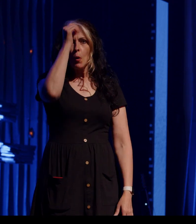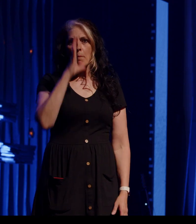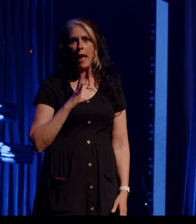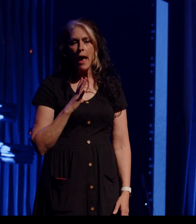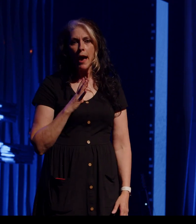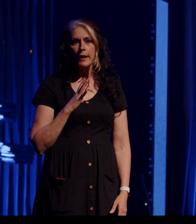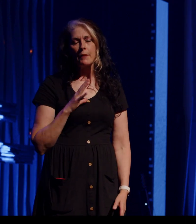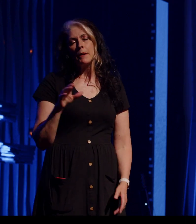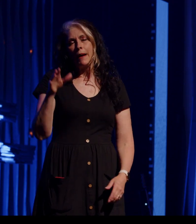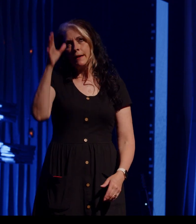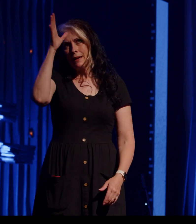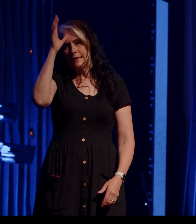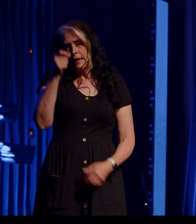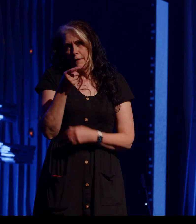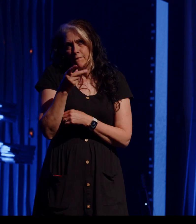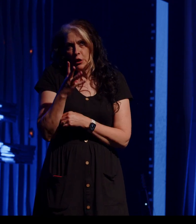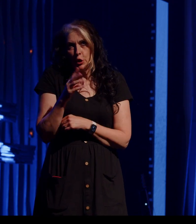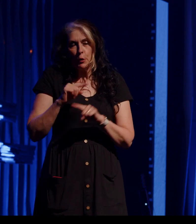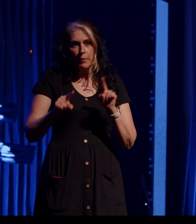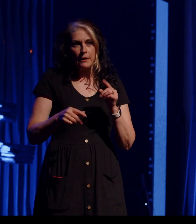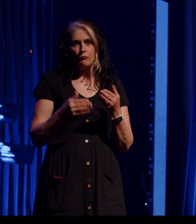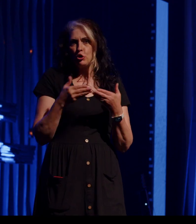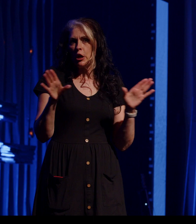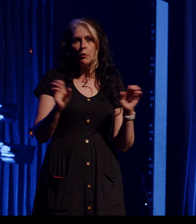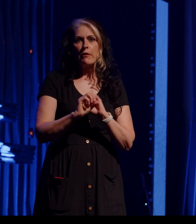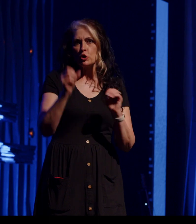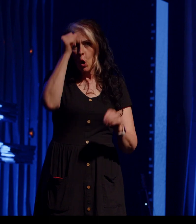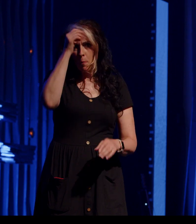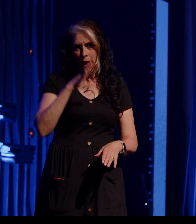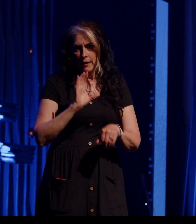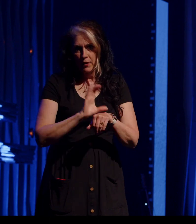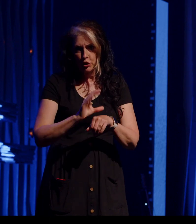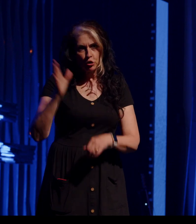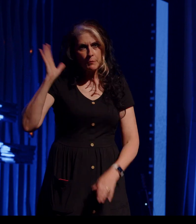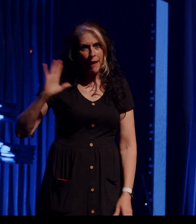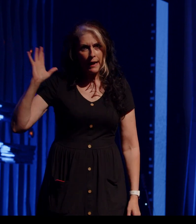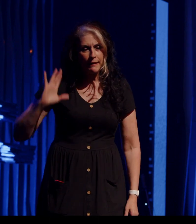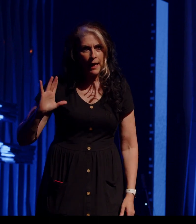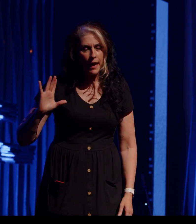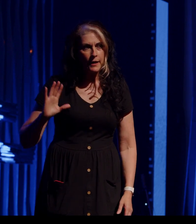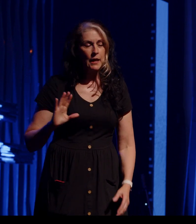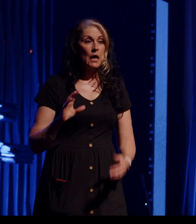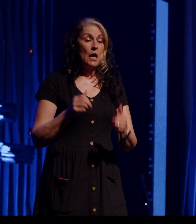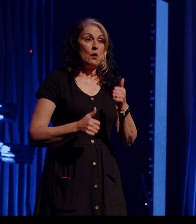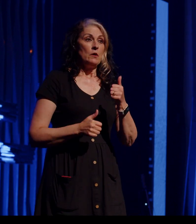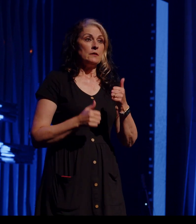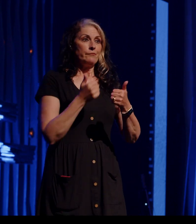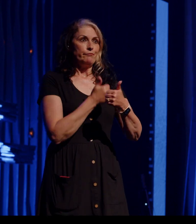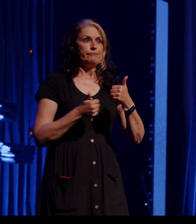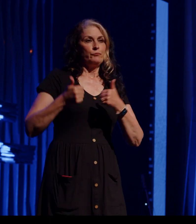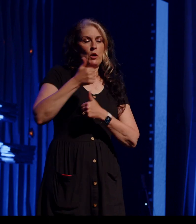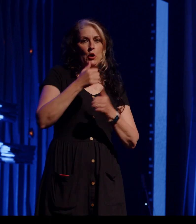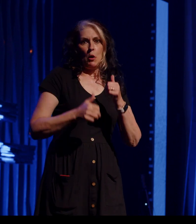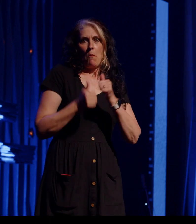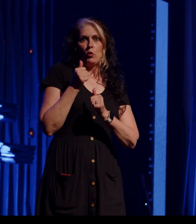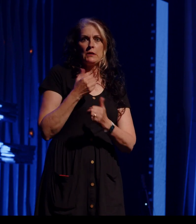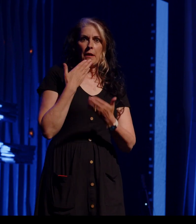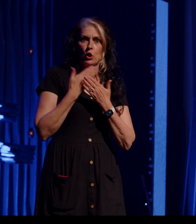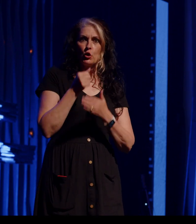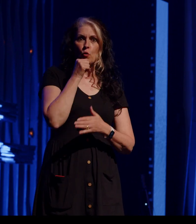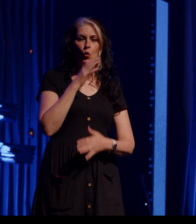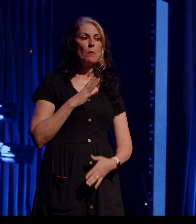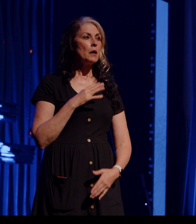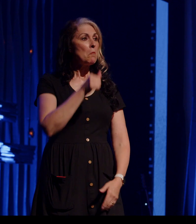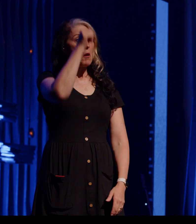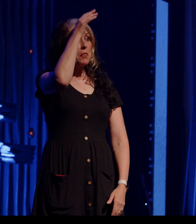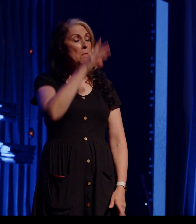Not talking about my dad and the few of them that were here, but our church was dominated in a good way by women. The men just